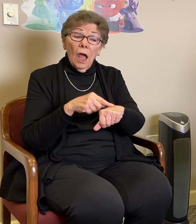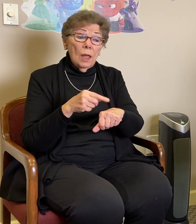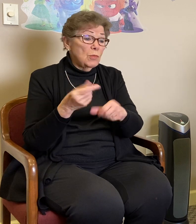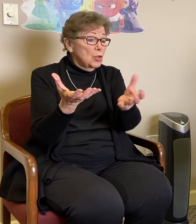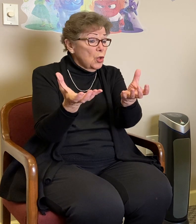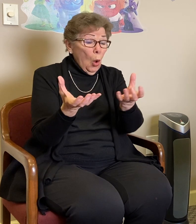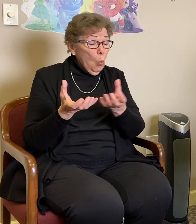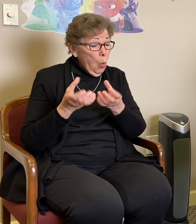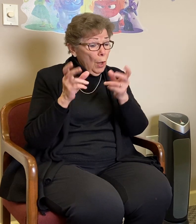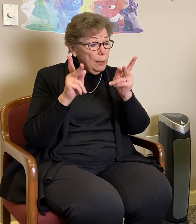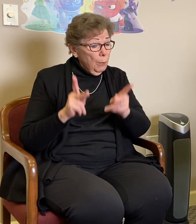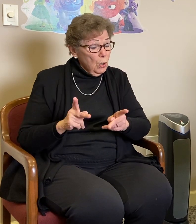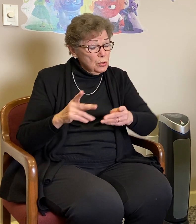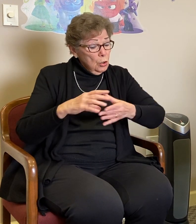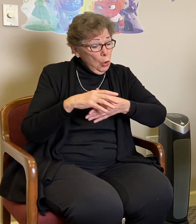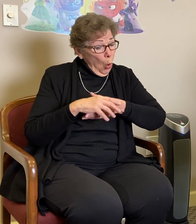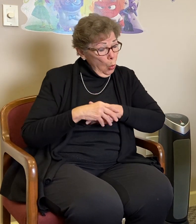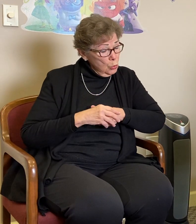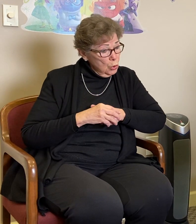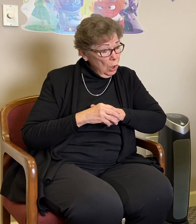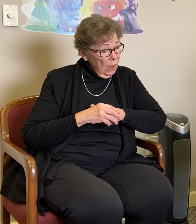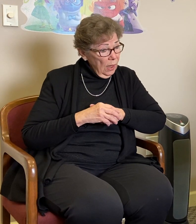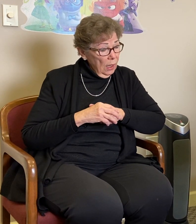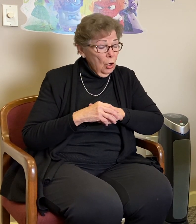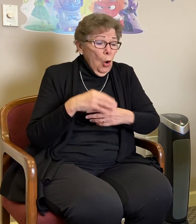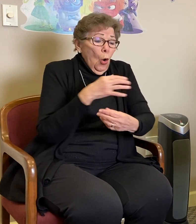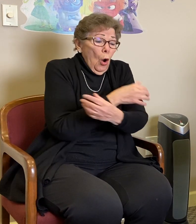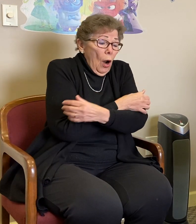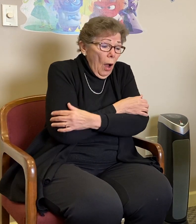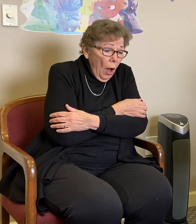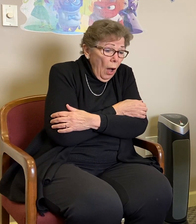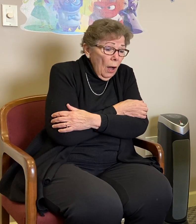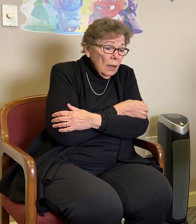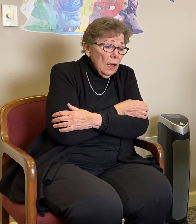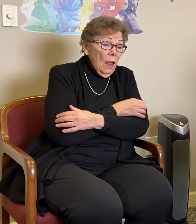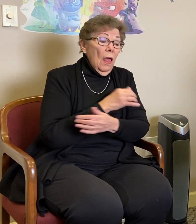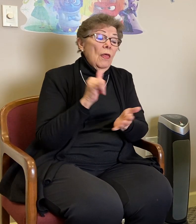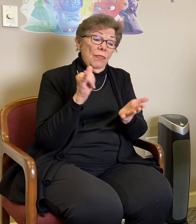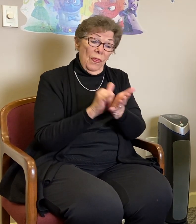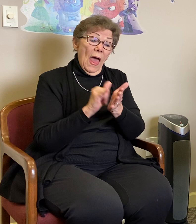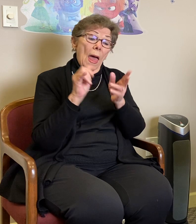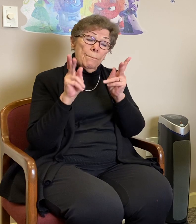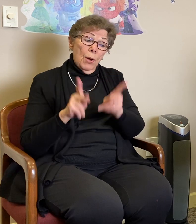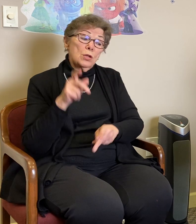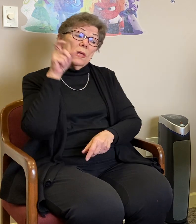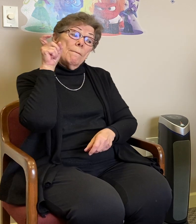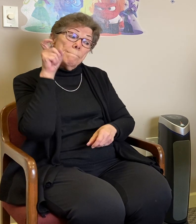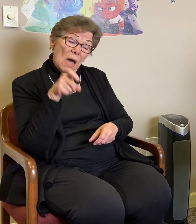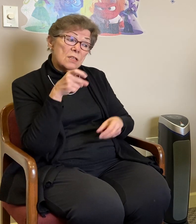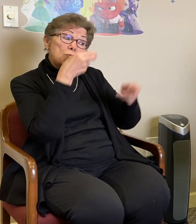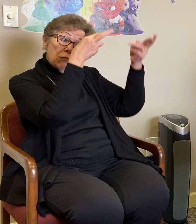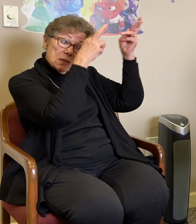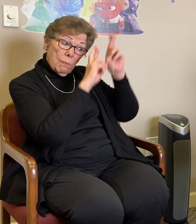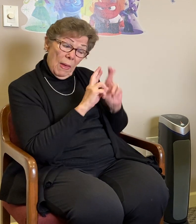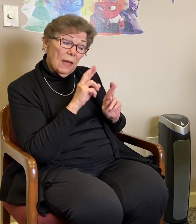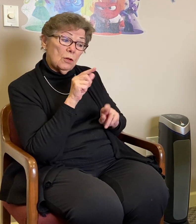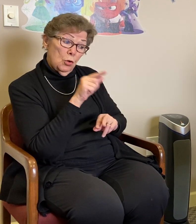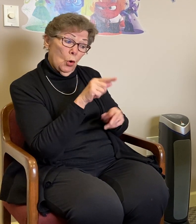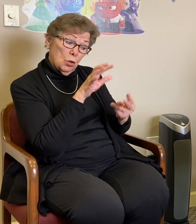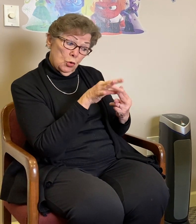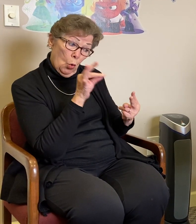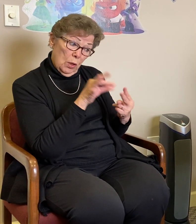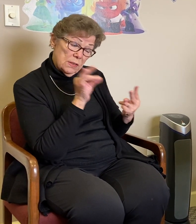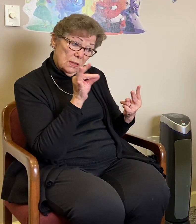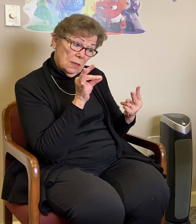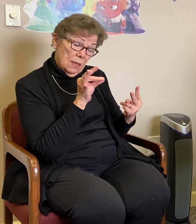don't want a person to hold your hand or cuddle you, then that person must respect your choice